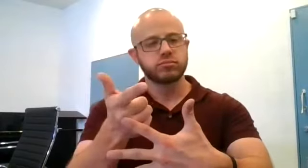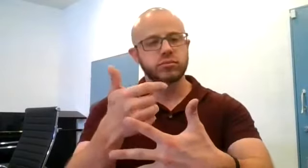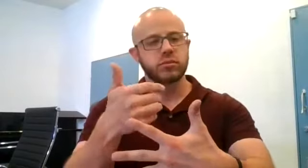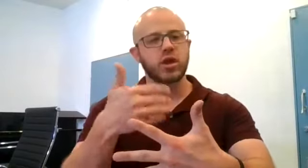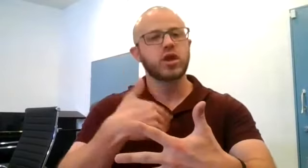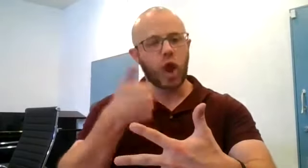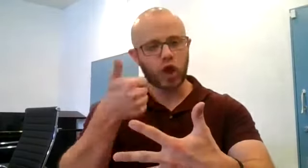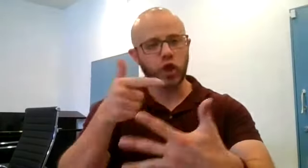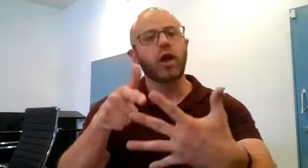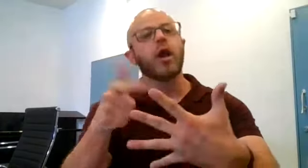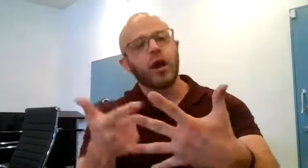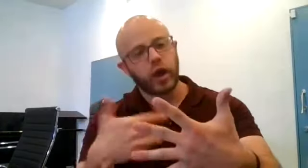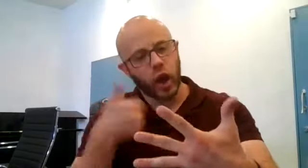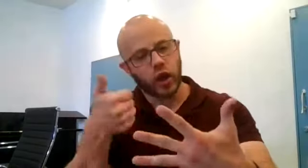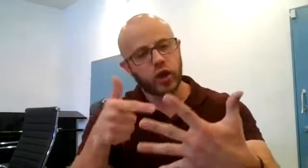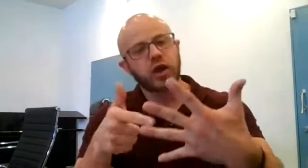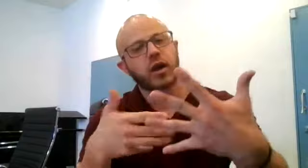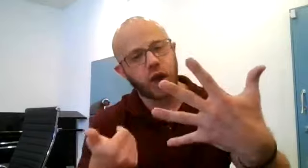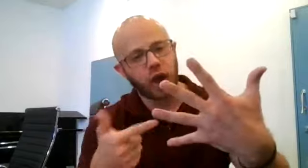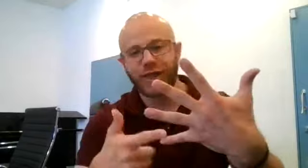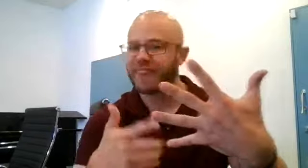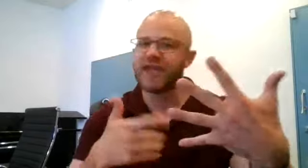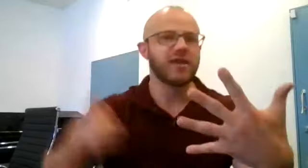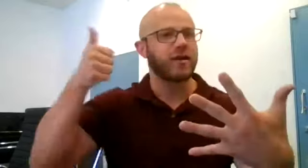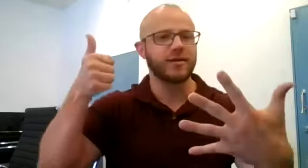And then down the line, youngest down to the youngest.